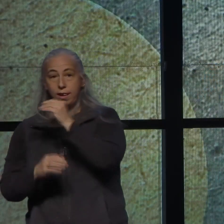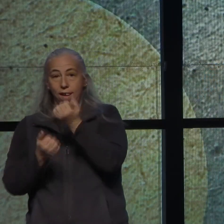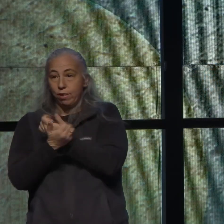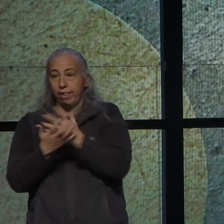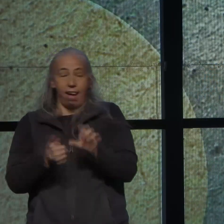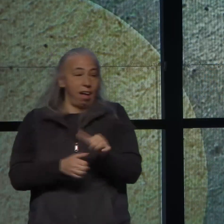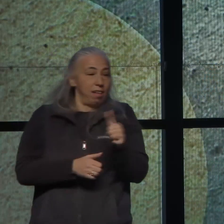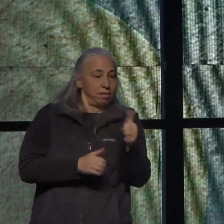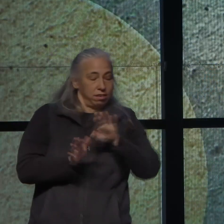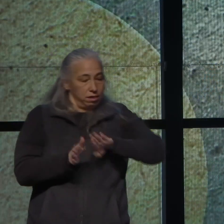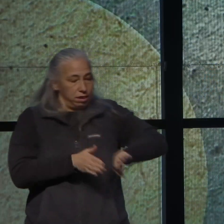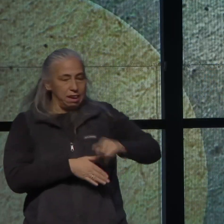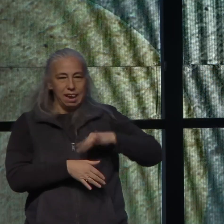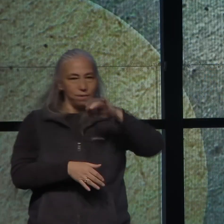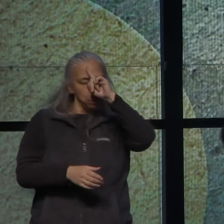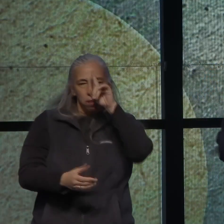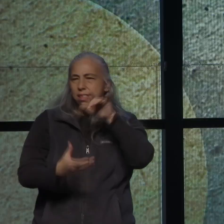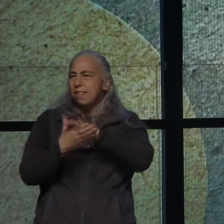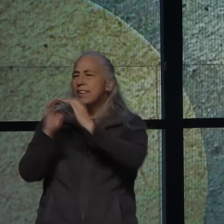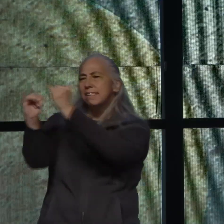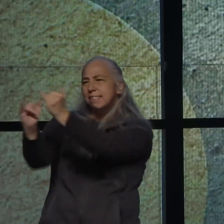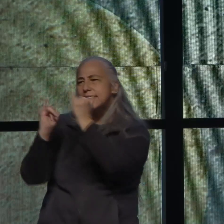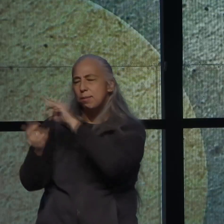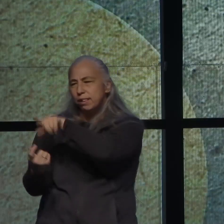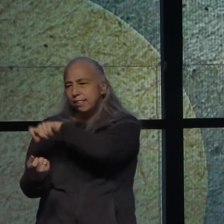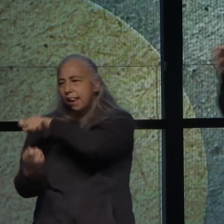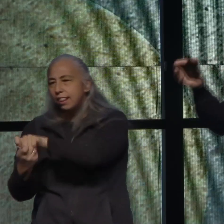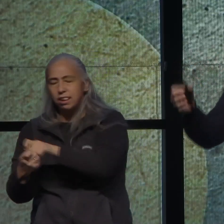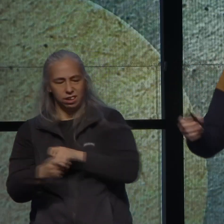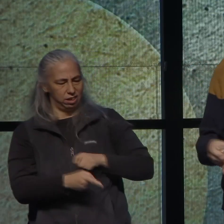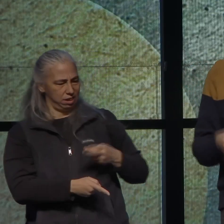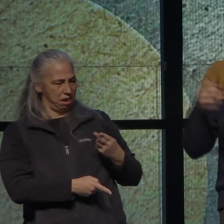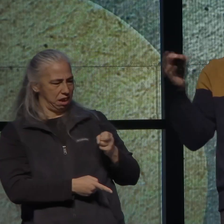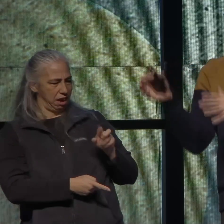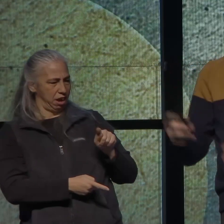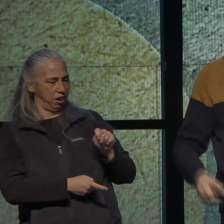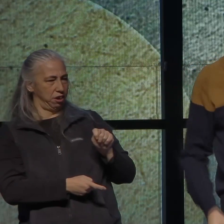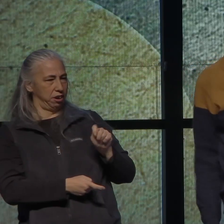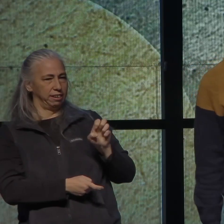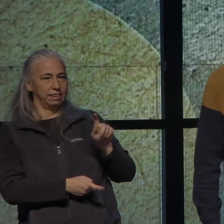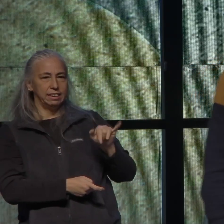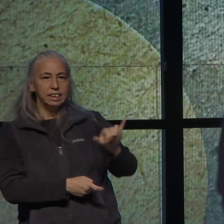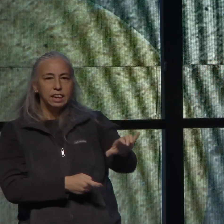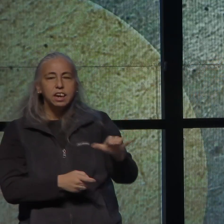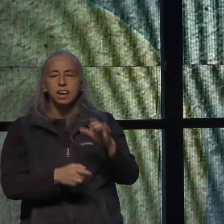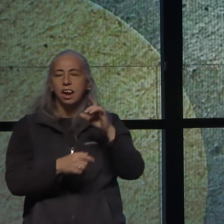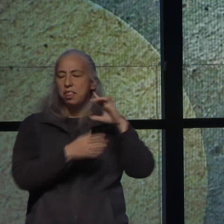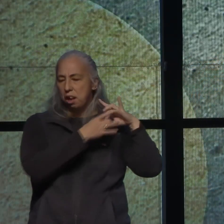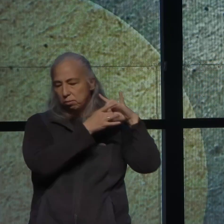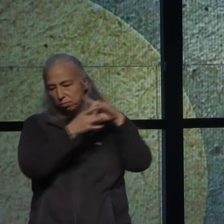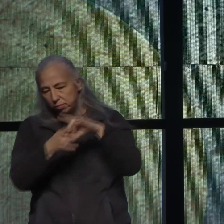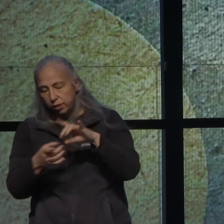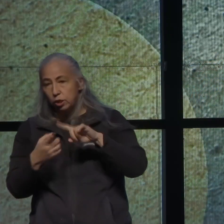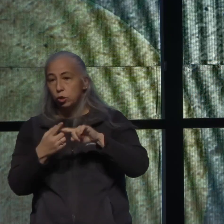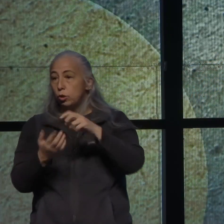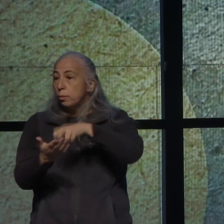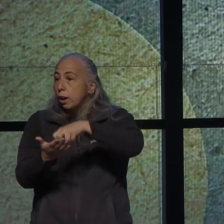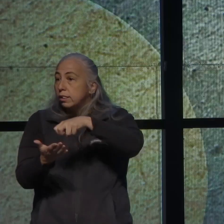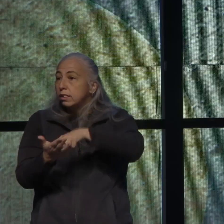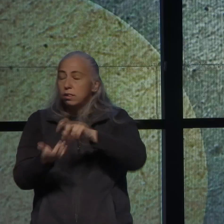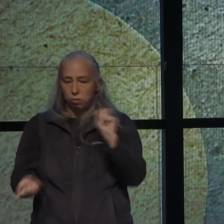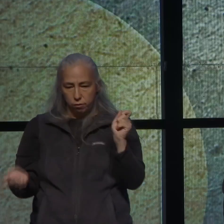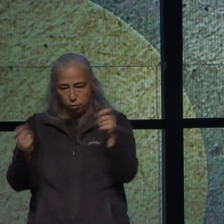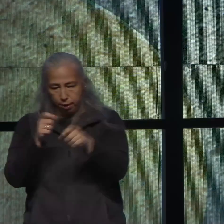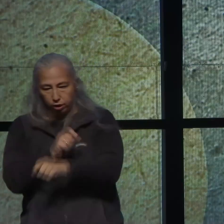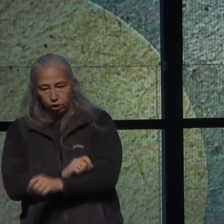people that didn't quite believe exactly as they believed. And then it carries into the Protestant Reformation, and it's just part of our tradition. We're